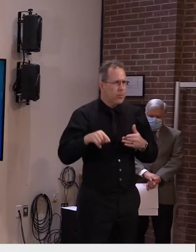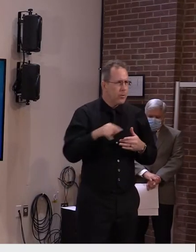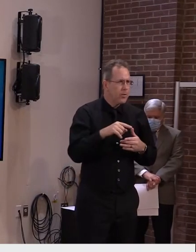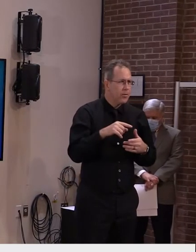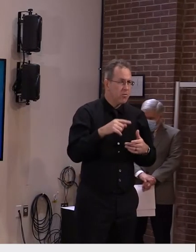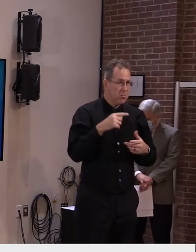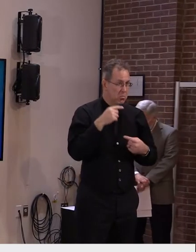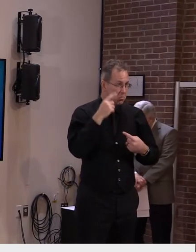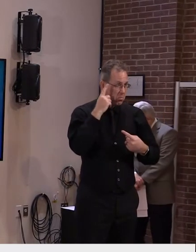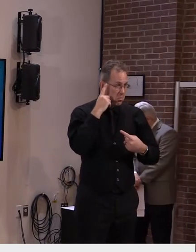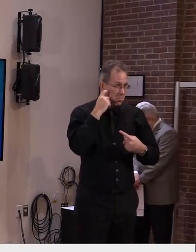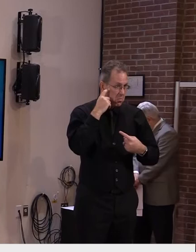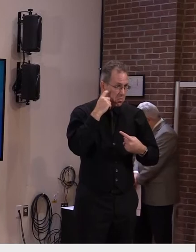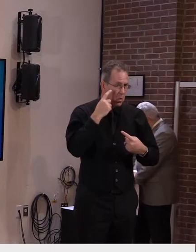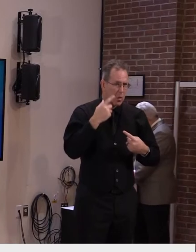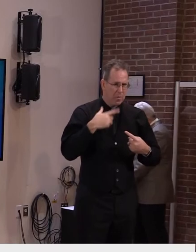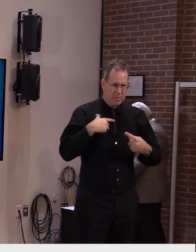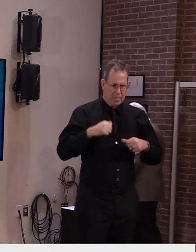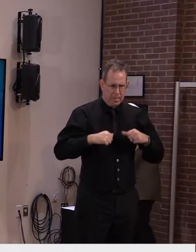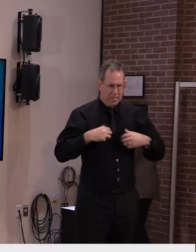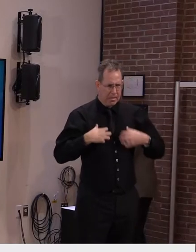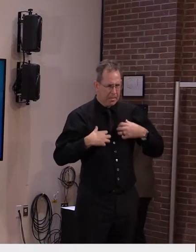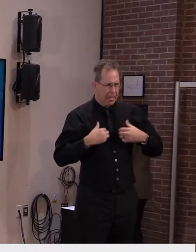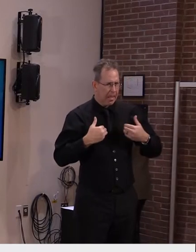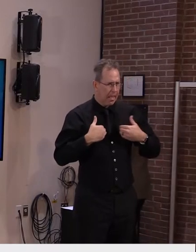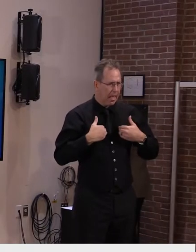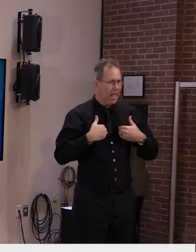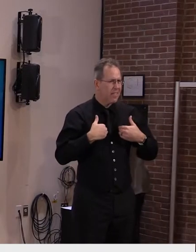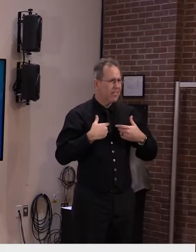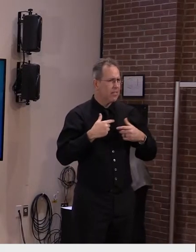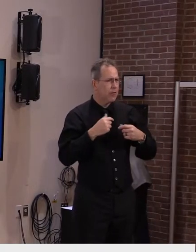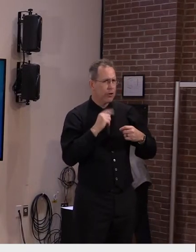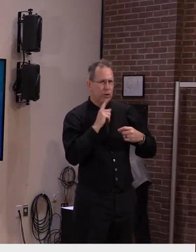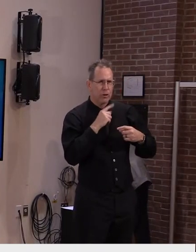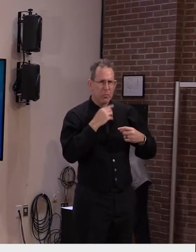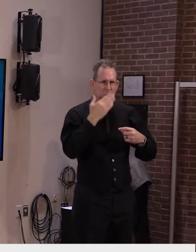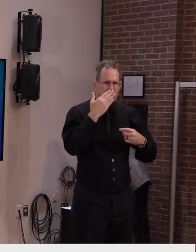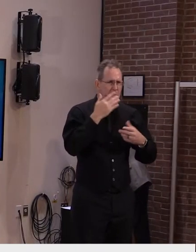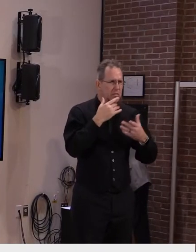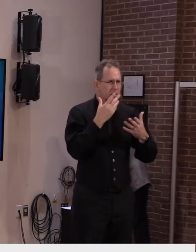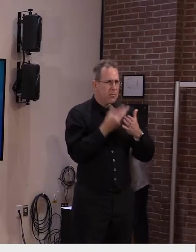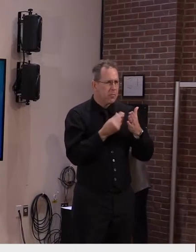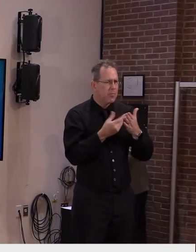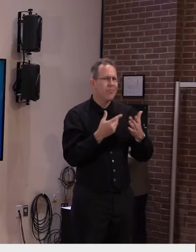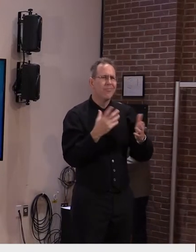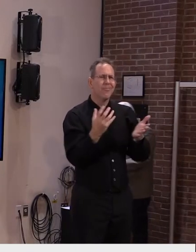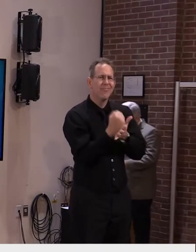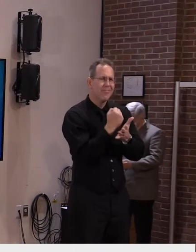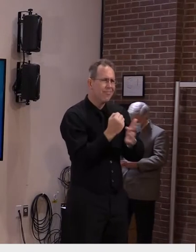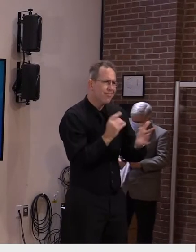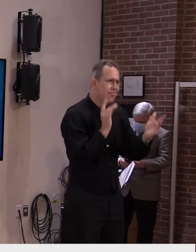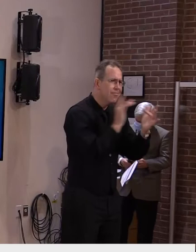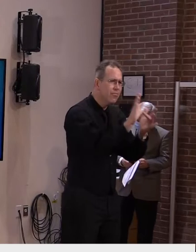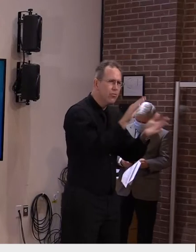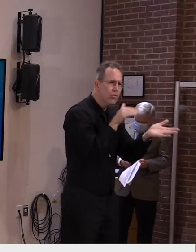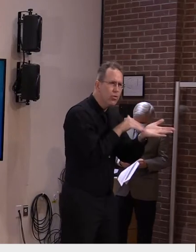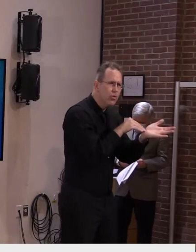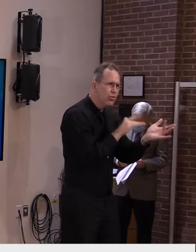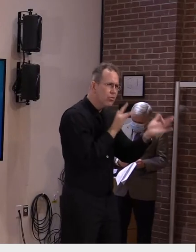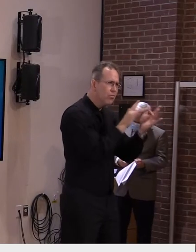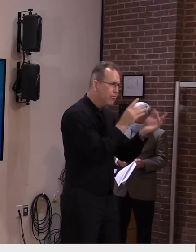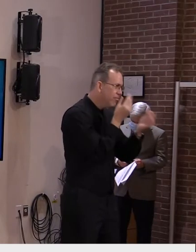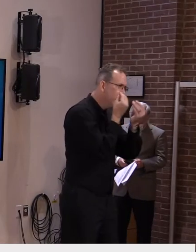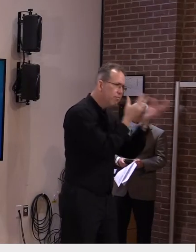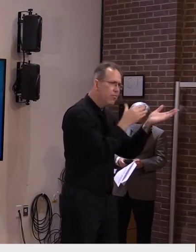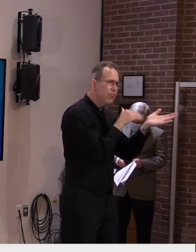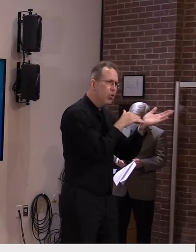as soon as you find out, get a hold of your provider so that they can set up this monoclonal treatment, which can keep